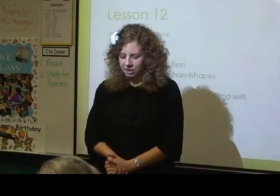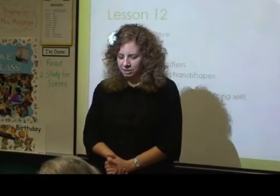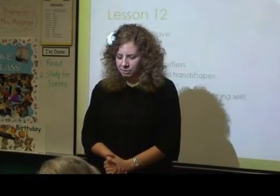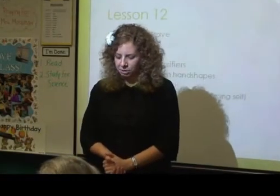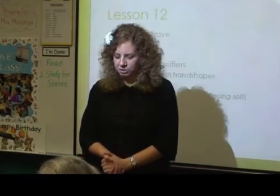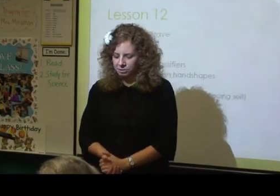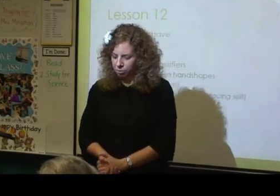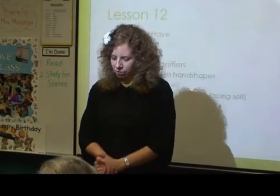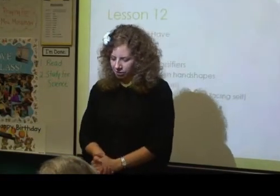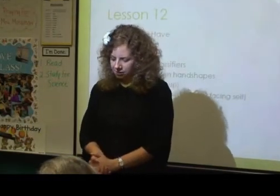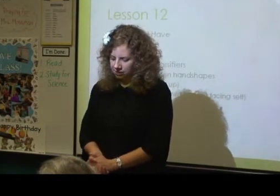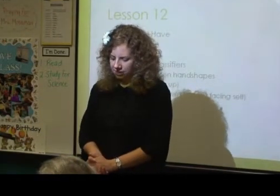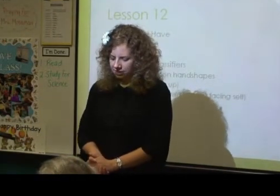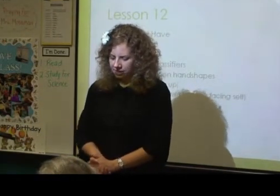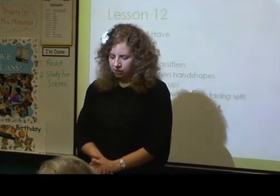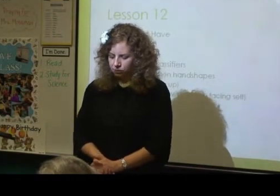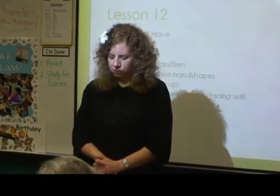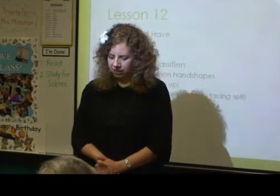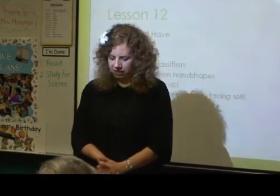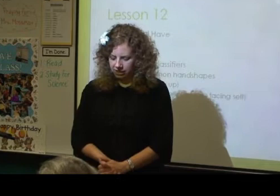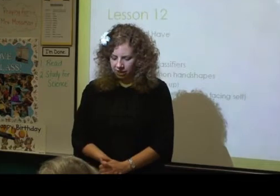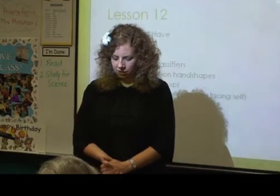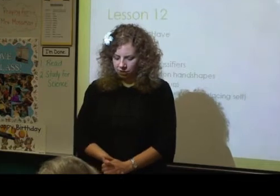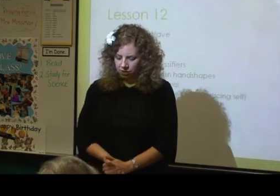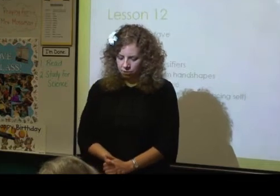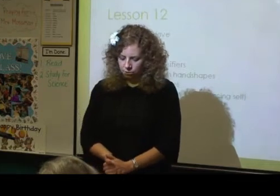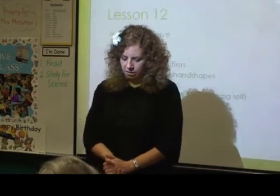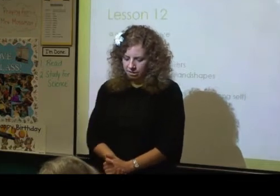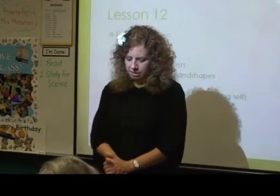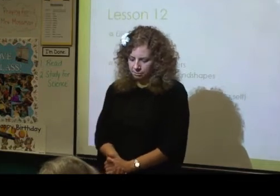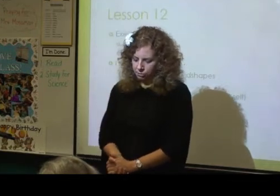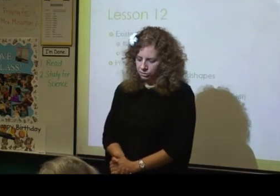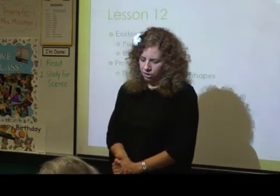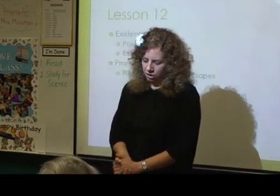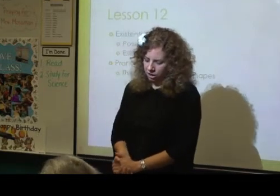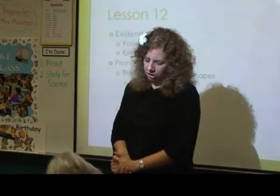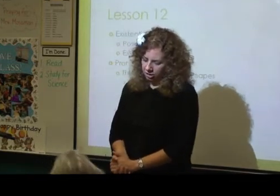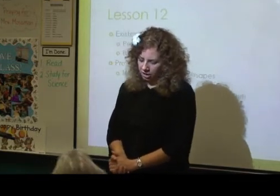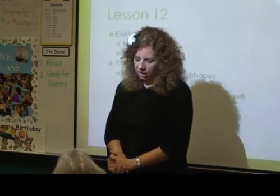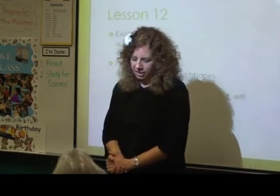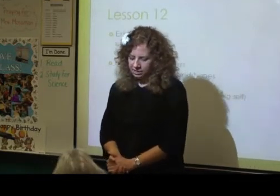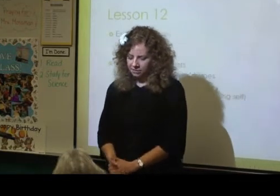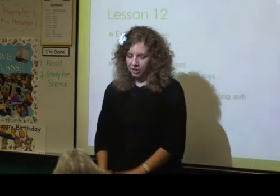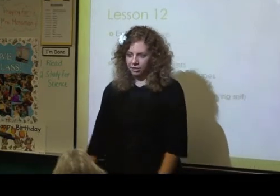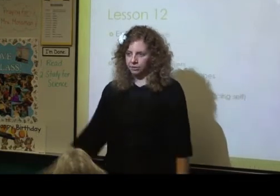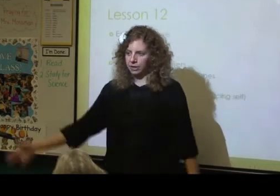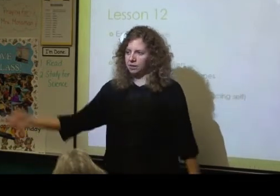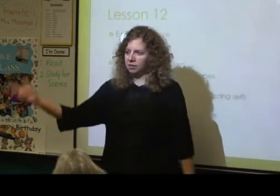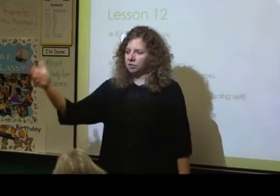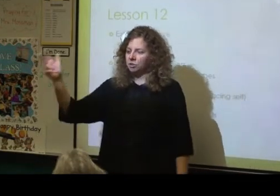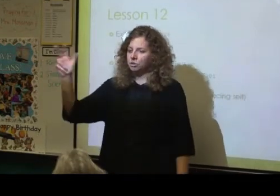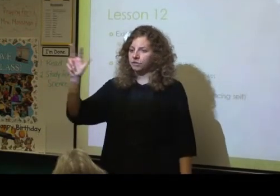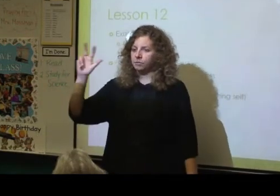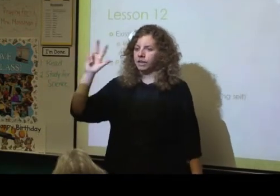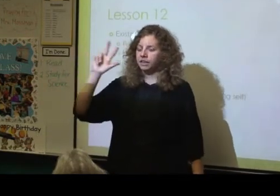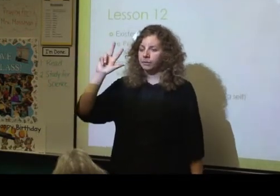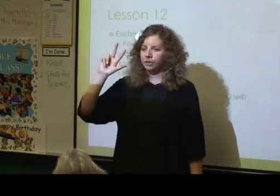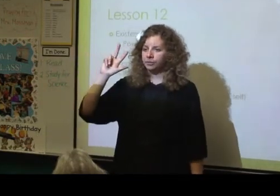classifiers can be used as pronouns, that is, they can replace the noun. 3 examples are classifier 3. So if you made a number